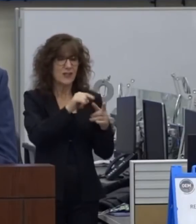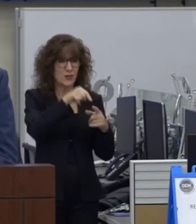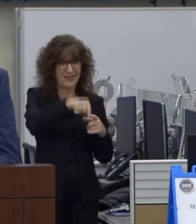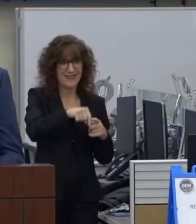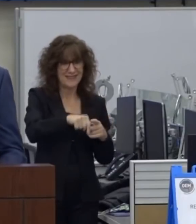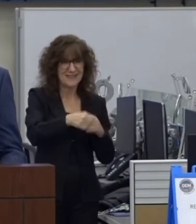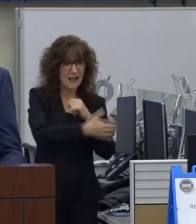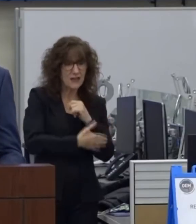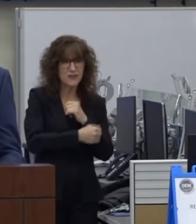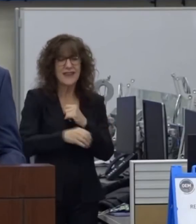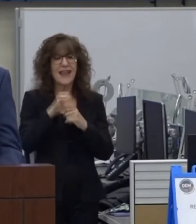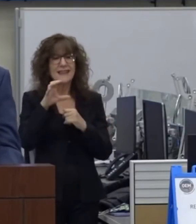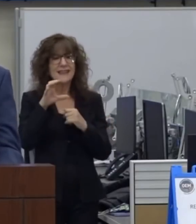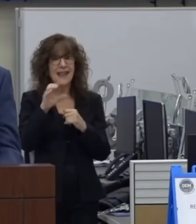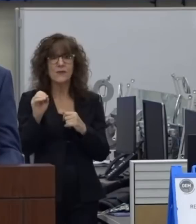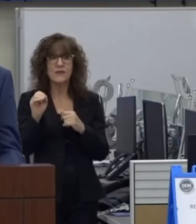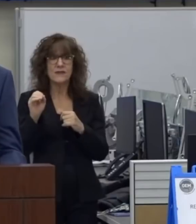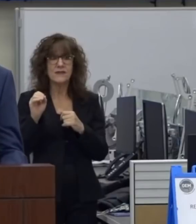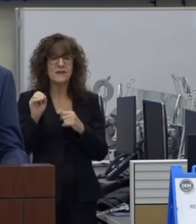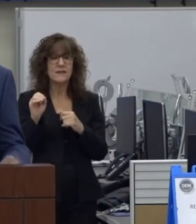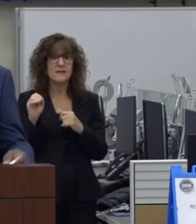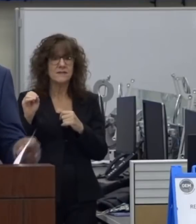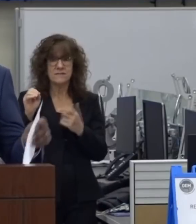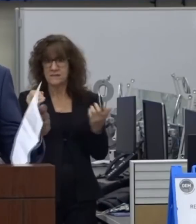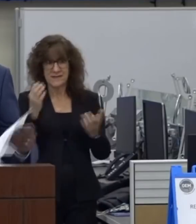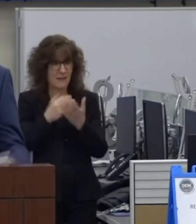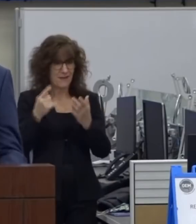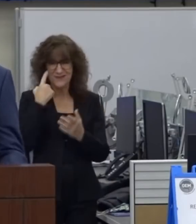of you who are relatively newly arrived.